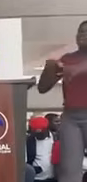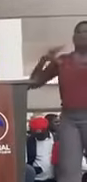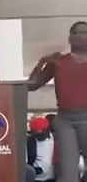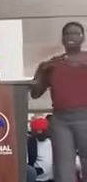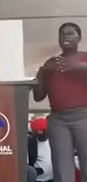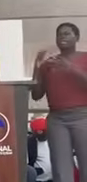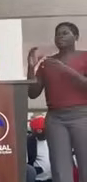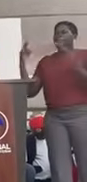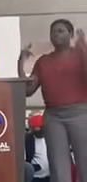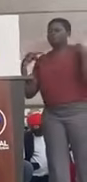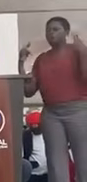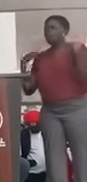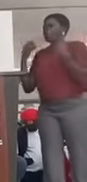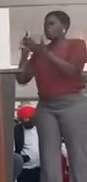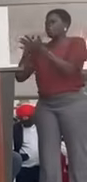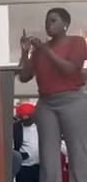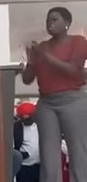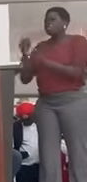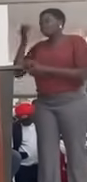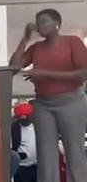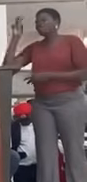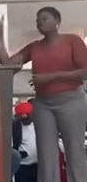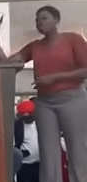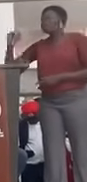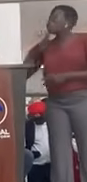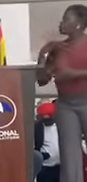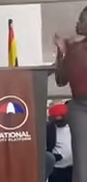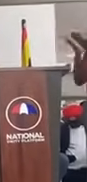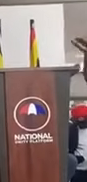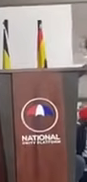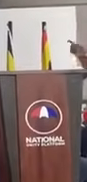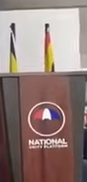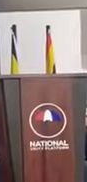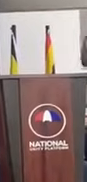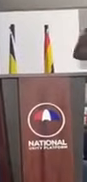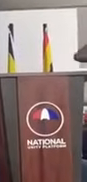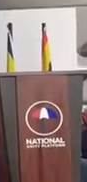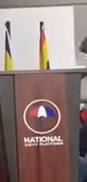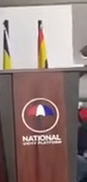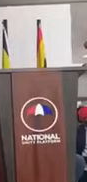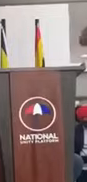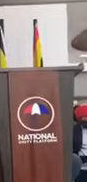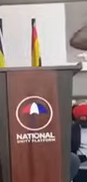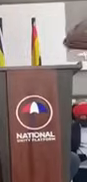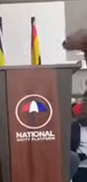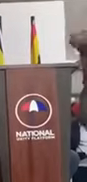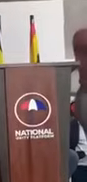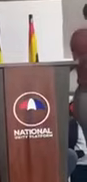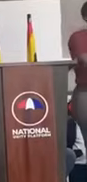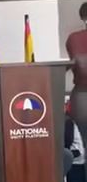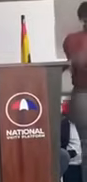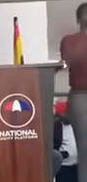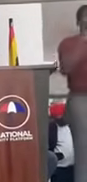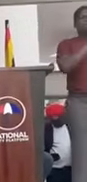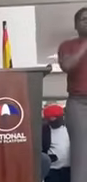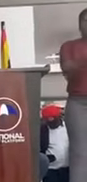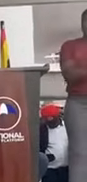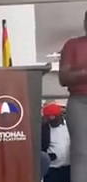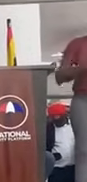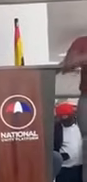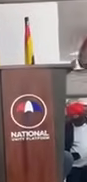retired Colonel Kizza Besigye? We want to thank you as the National Unity Platform. People power! Our